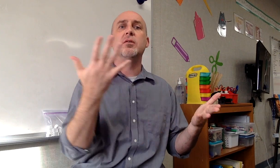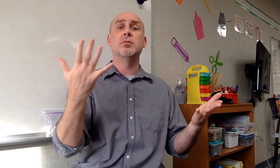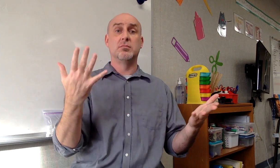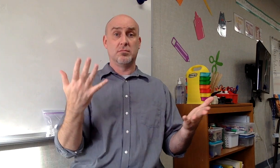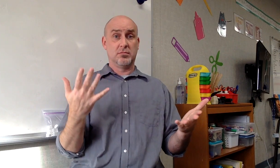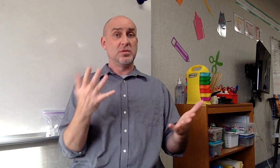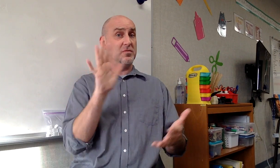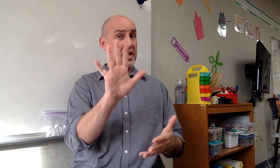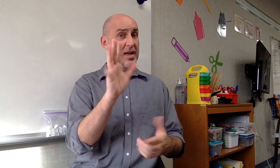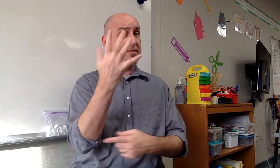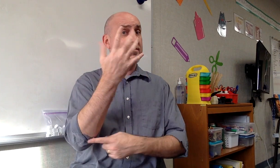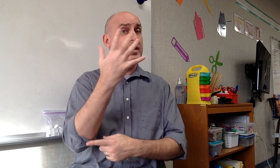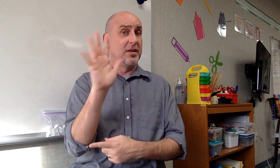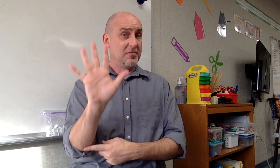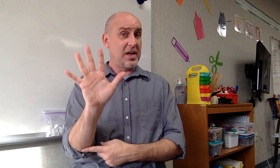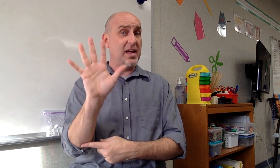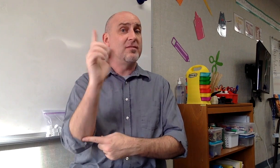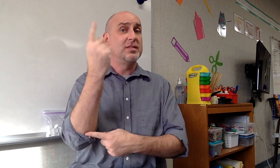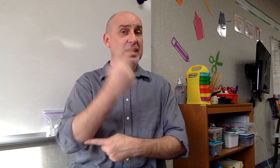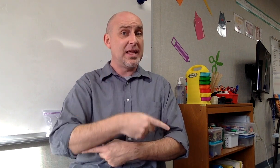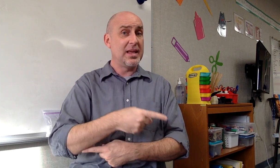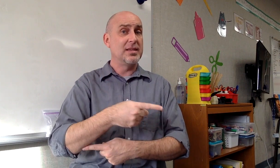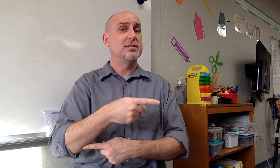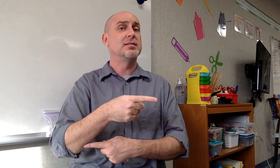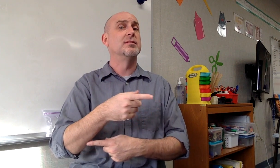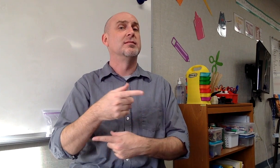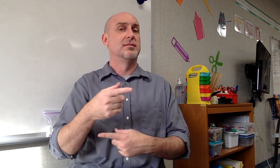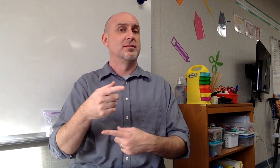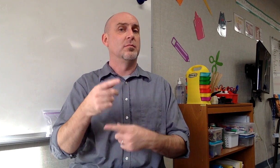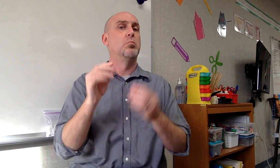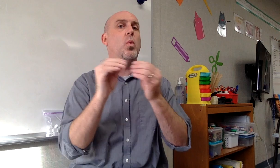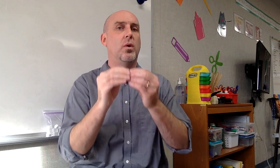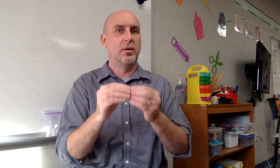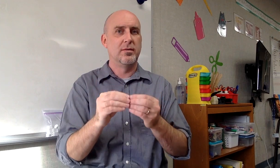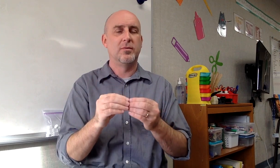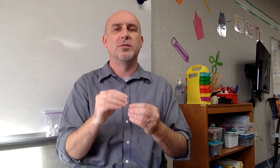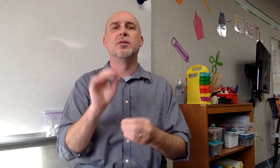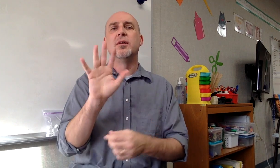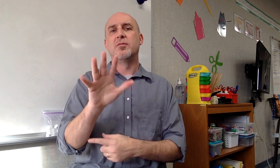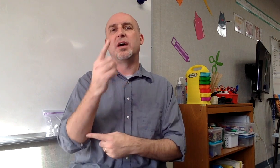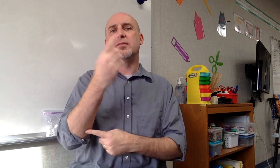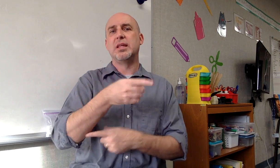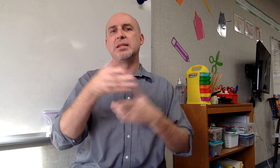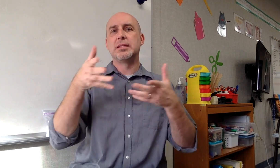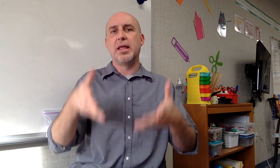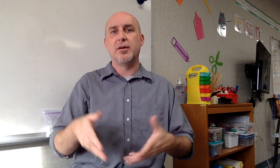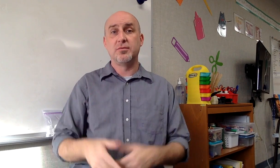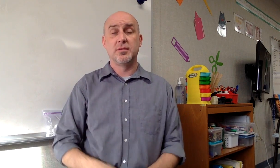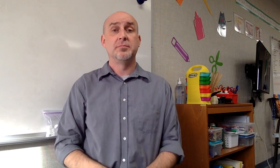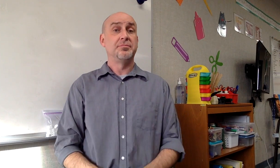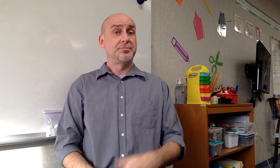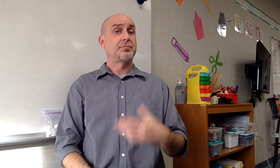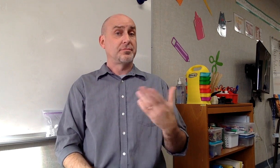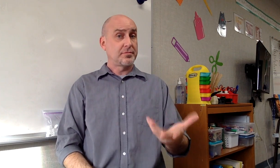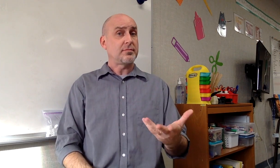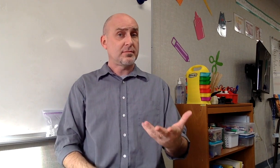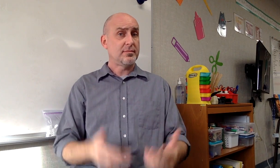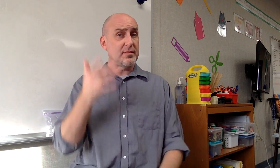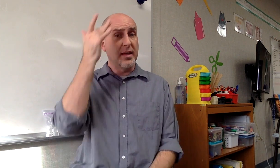Oh, there's 5 days more, or 5 days left. That's